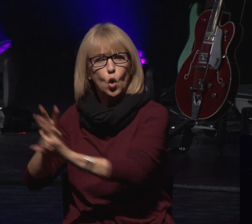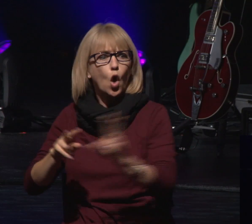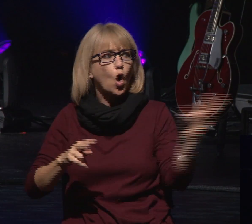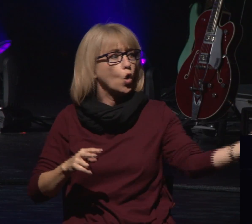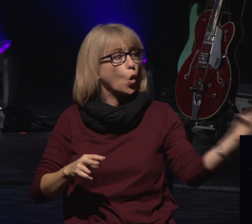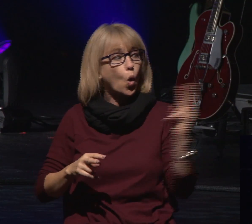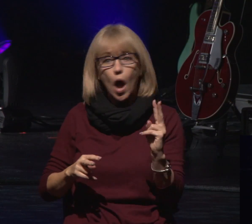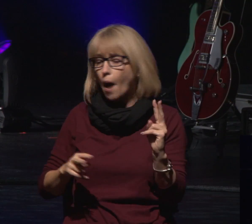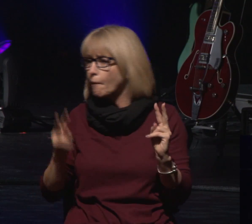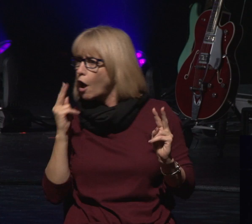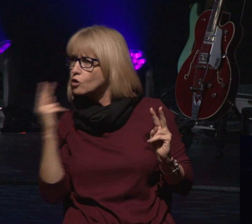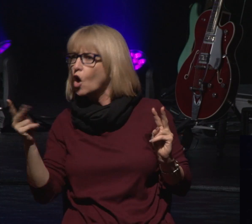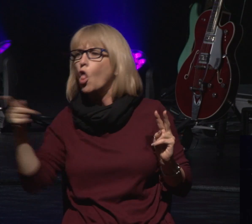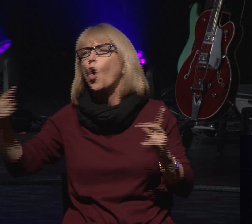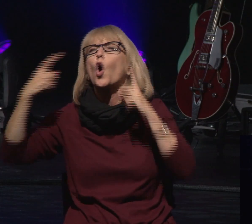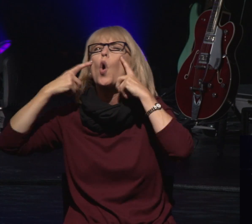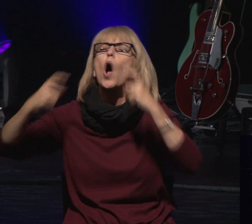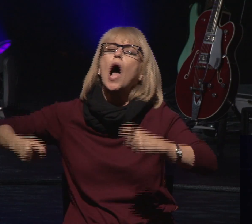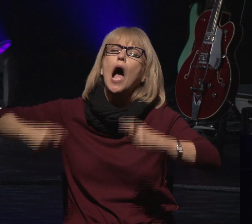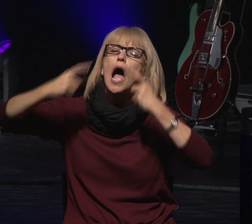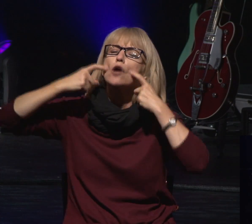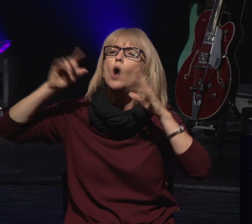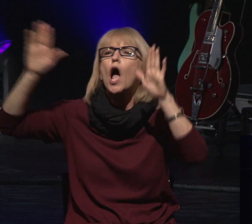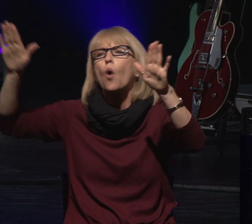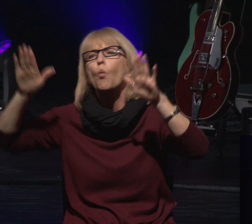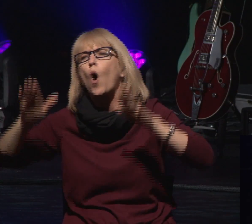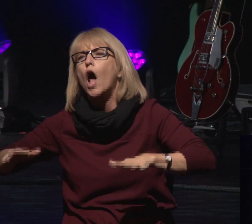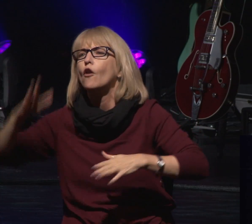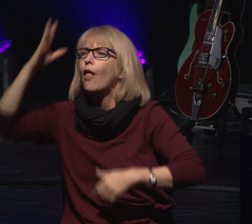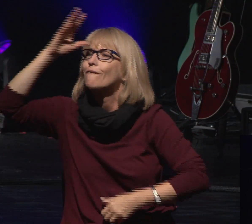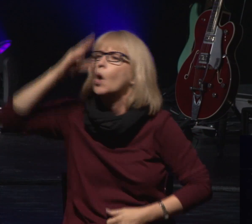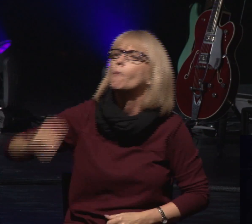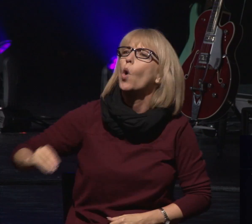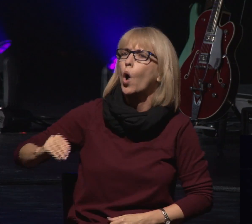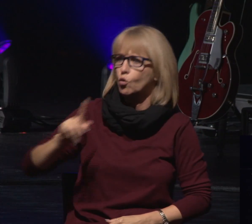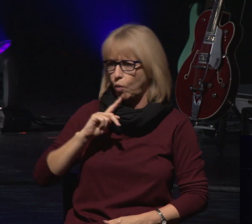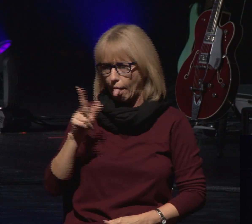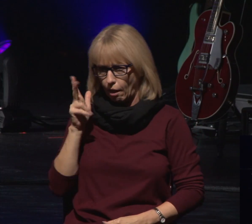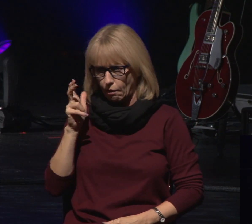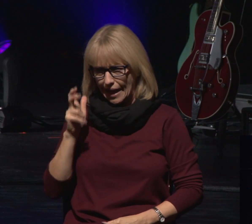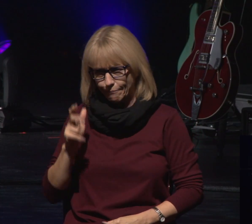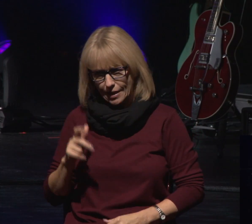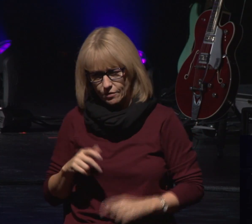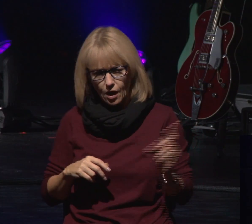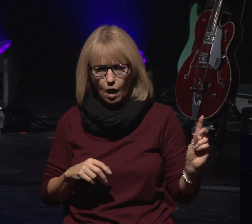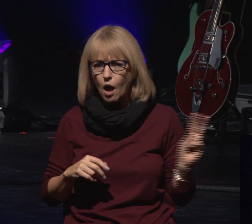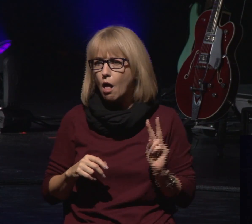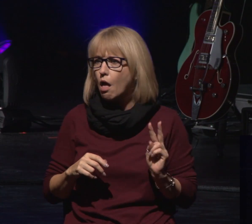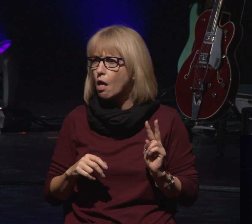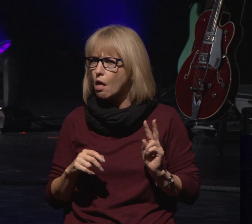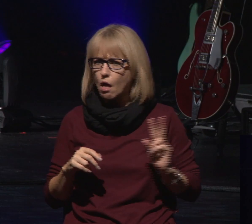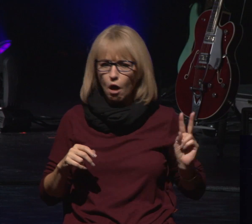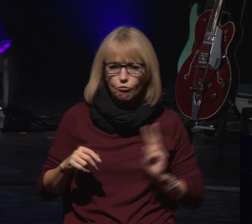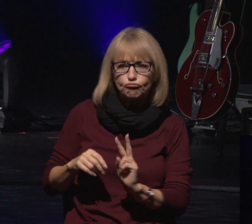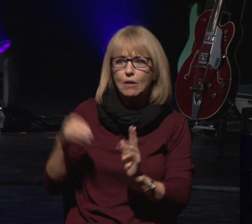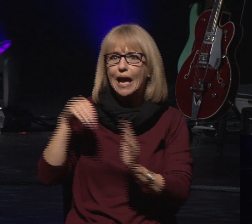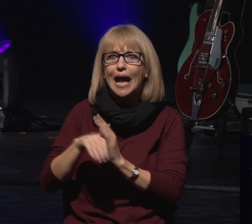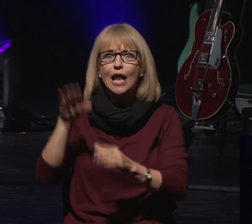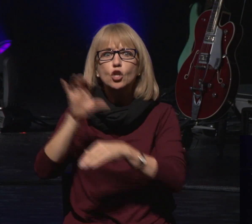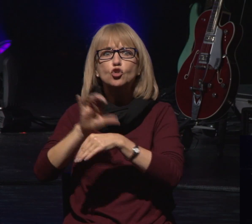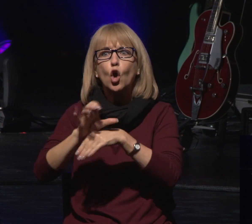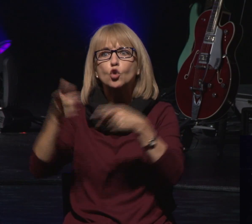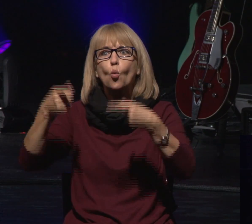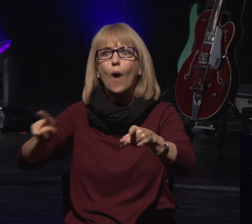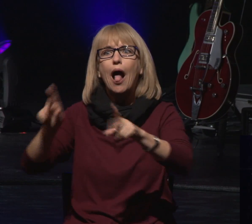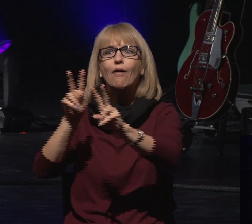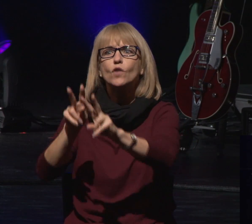over them and saying all these great things about these mischievous boys that are there. Well, Tom Sawyer and Huckleberry Finn walk in the back of the church when that funeral's going